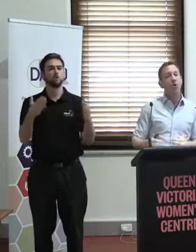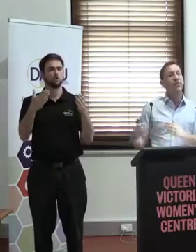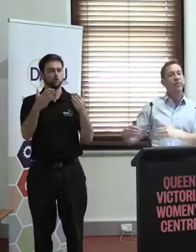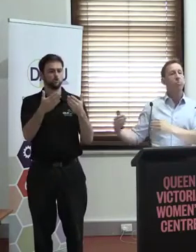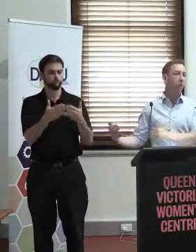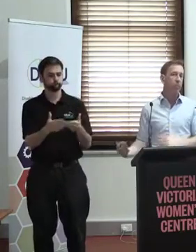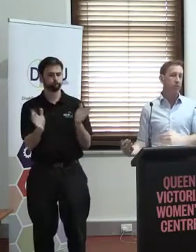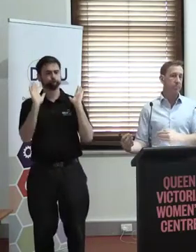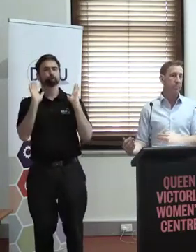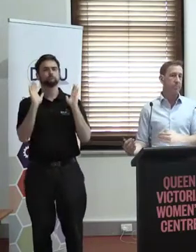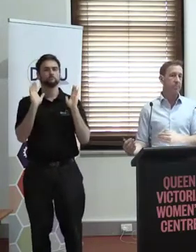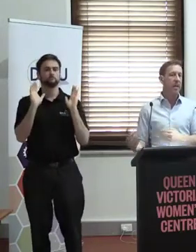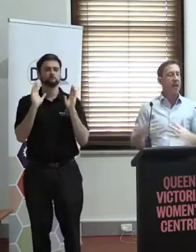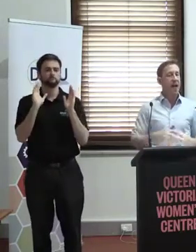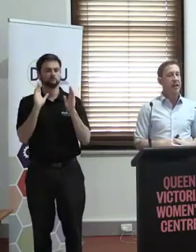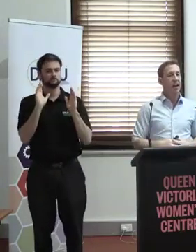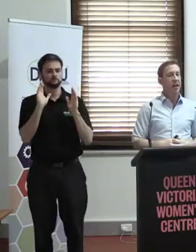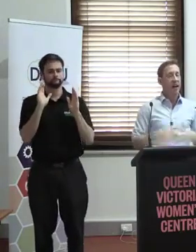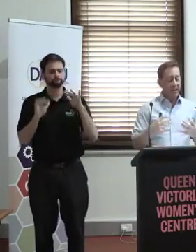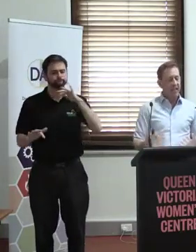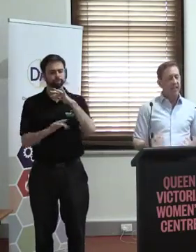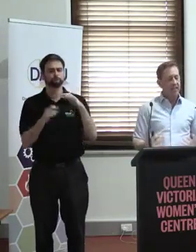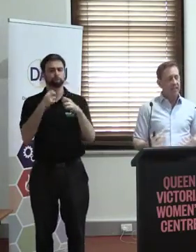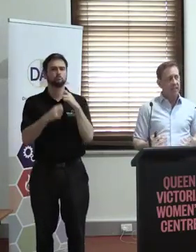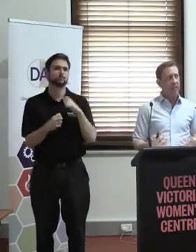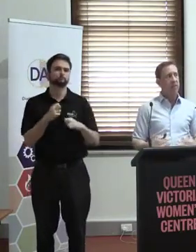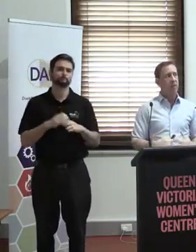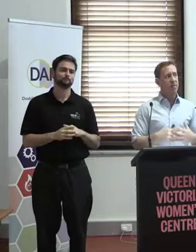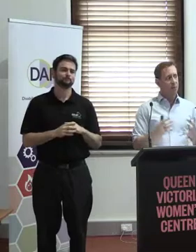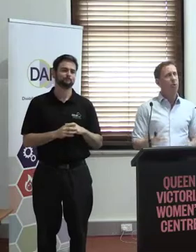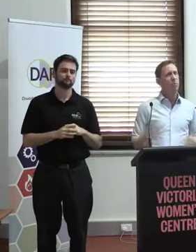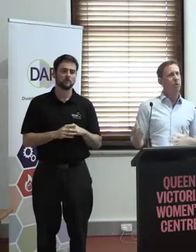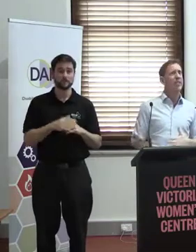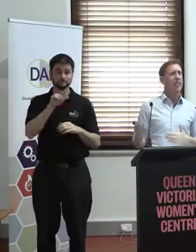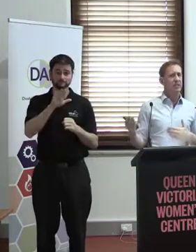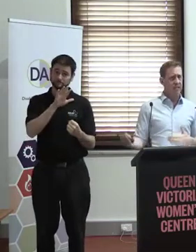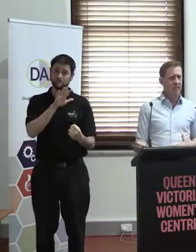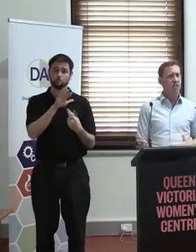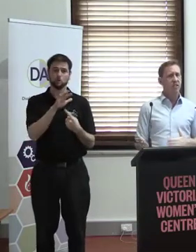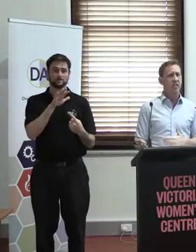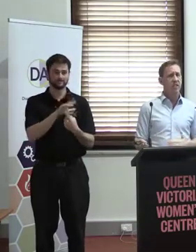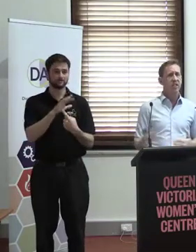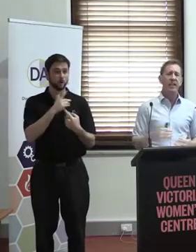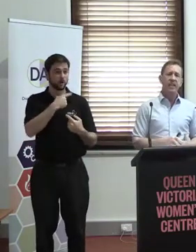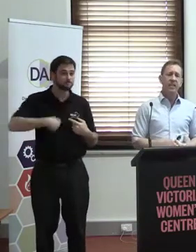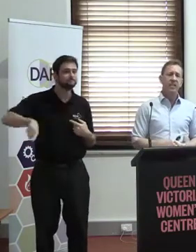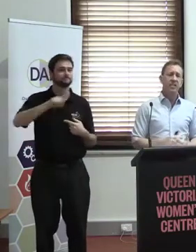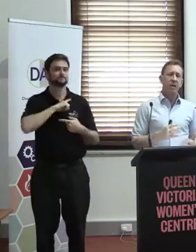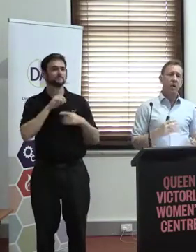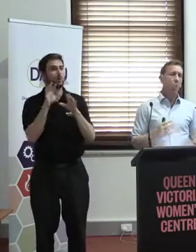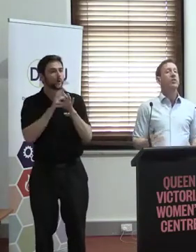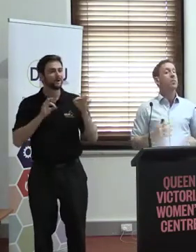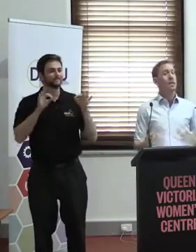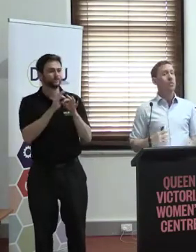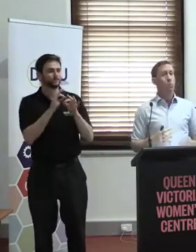the cause of the problem? And again, it's another important point for the discussion